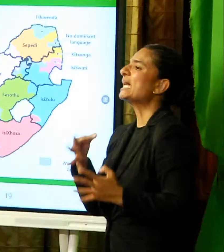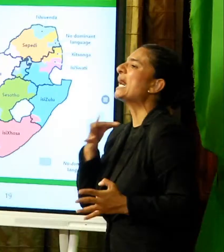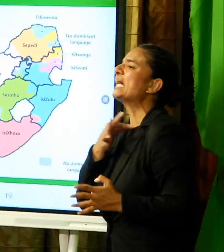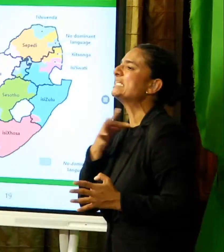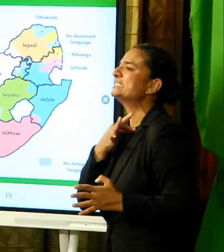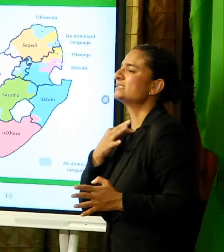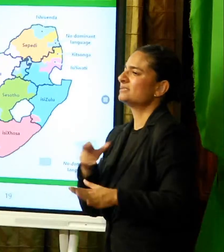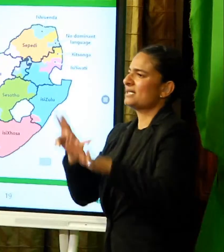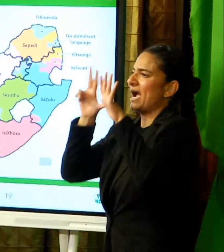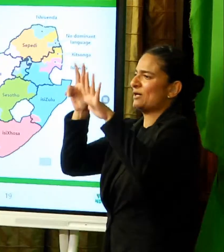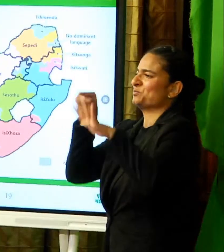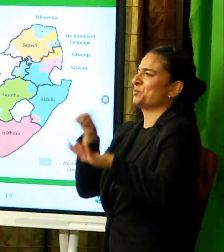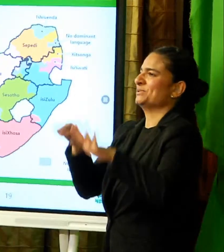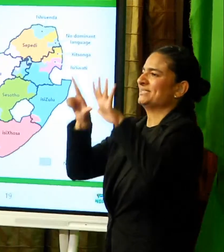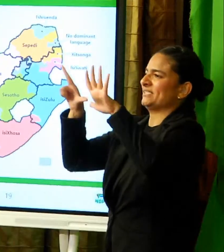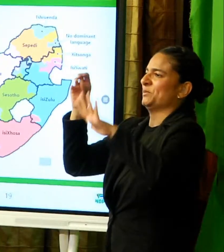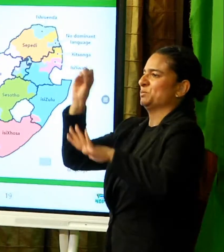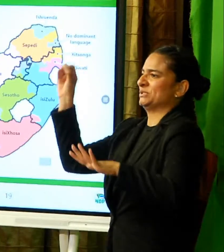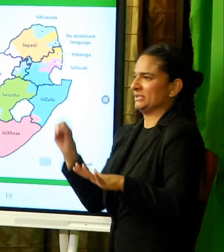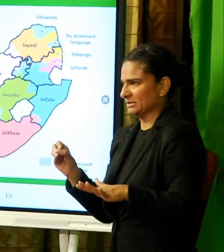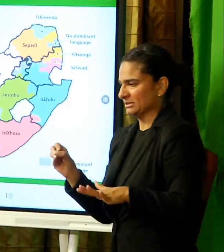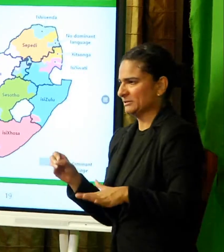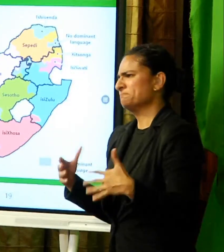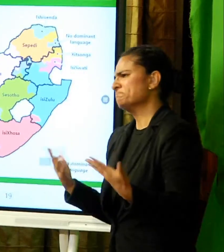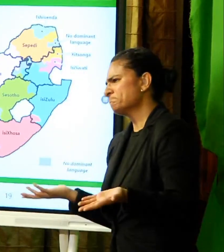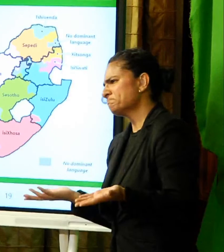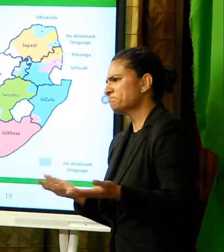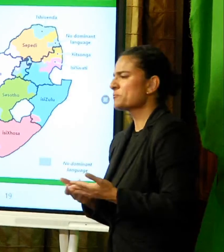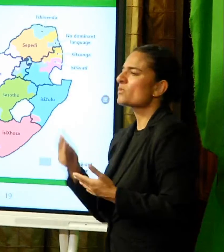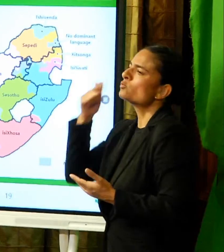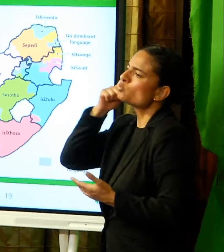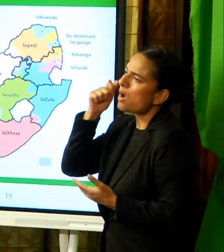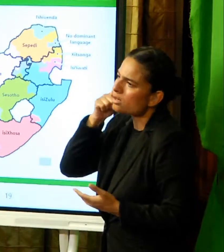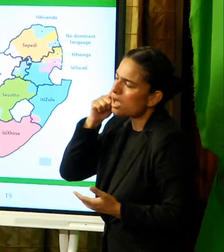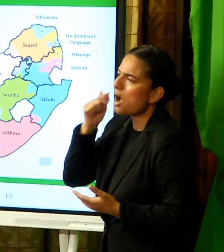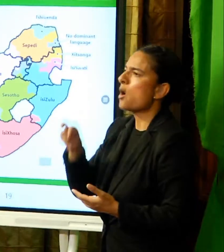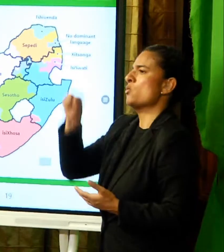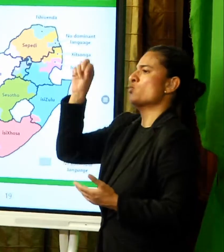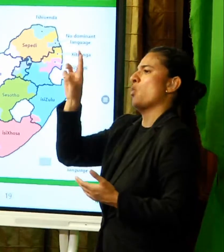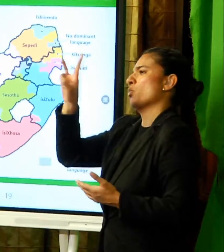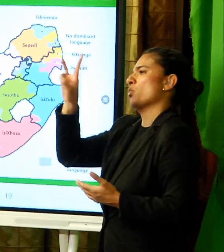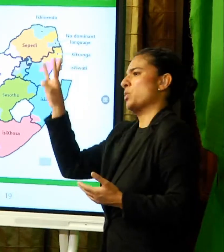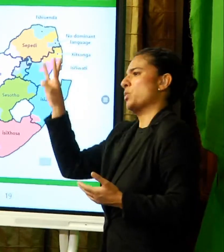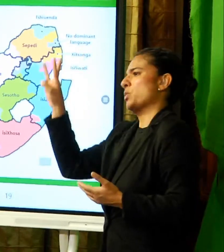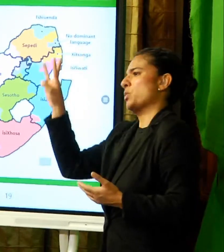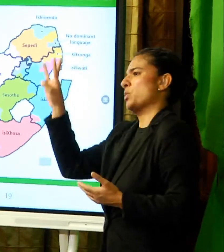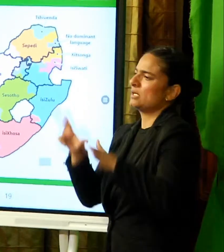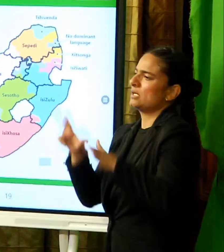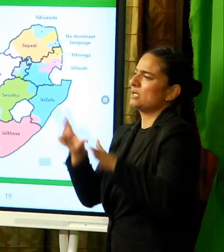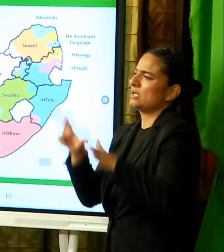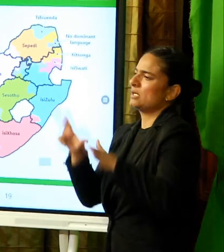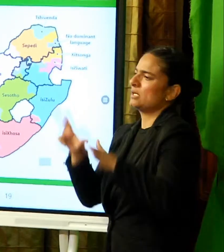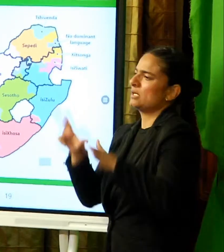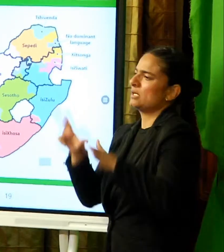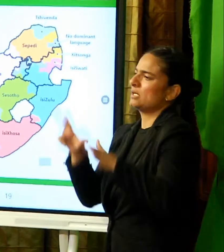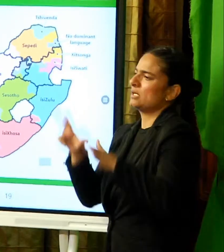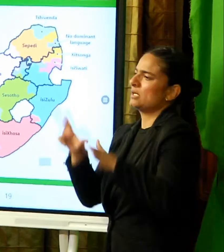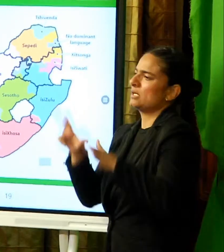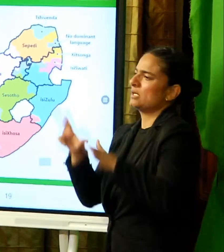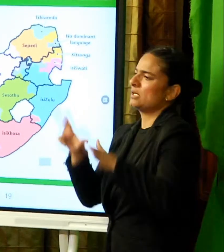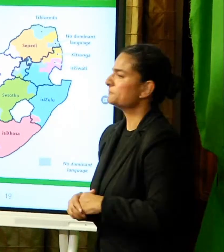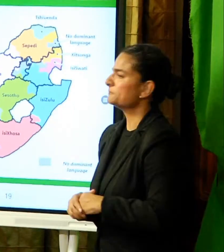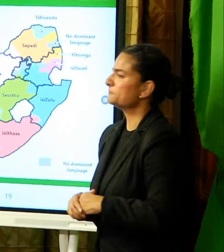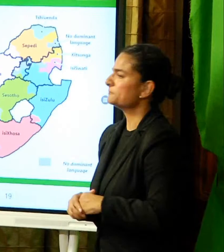look at Setswana, mainly in the Northwest, sitting at 8.3%. Sesotho, mainly in the Free